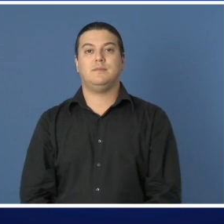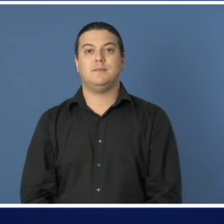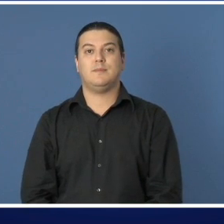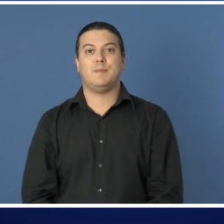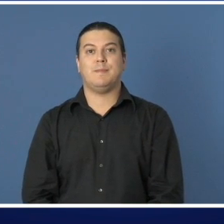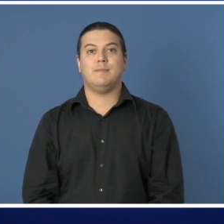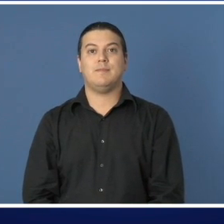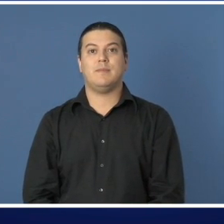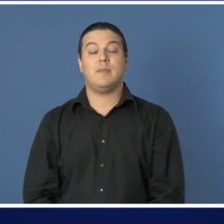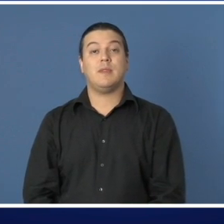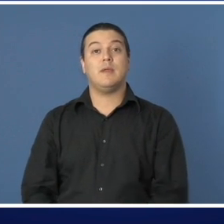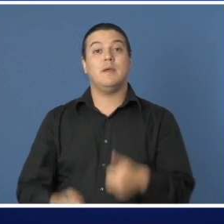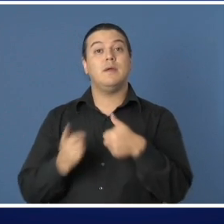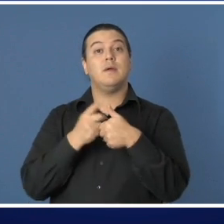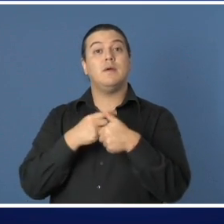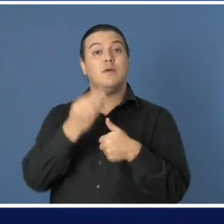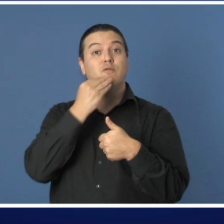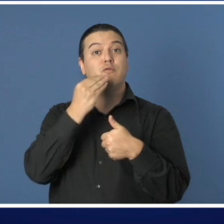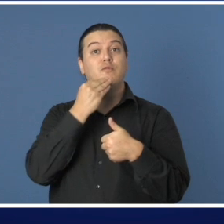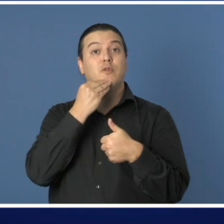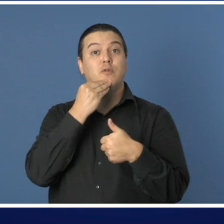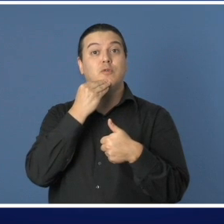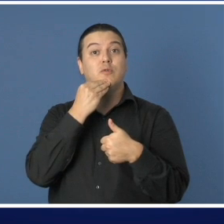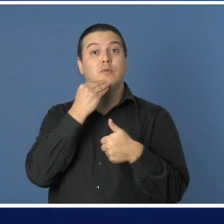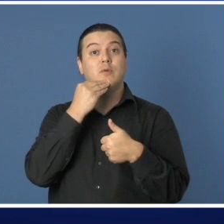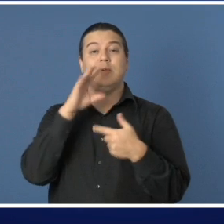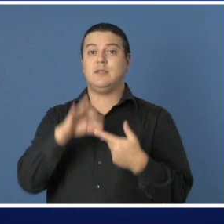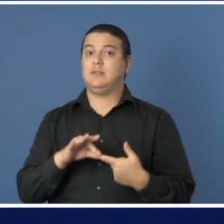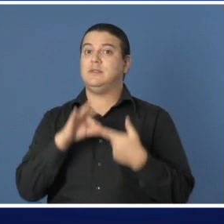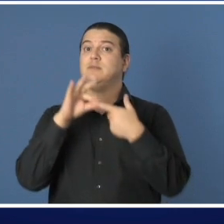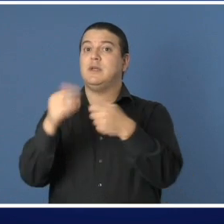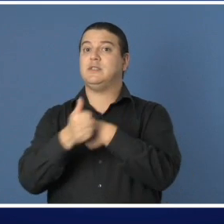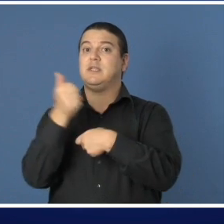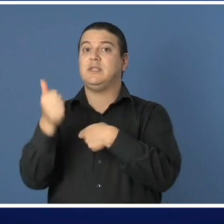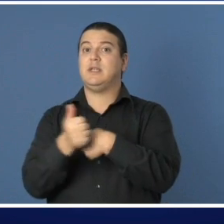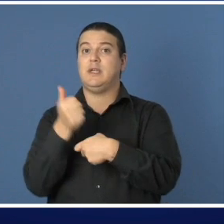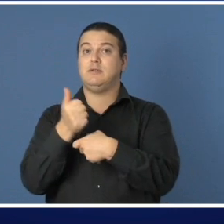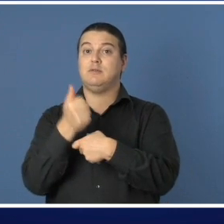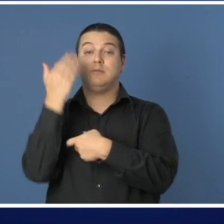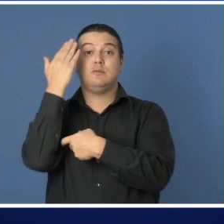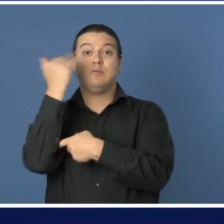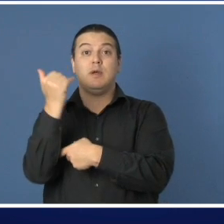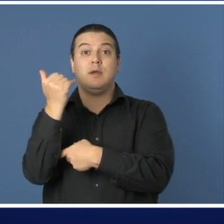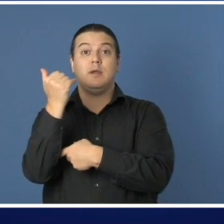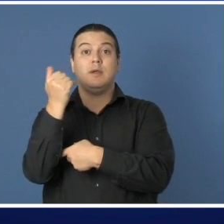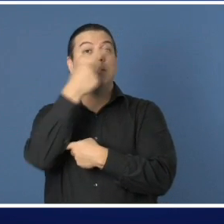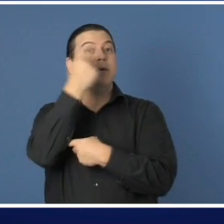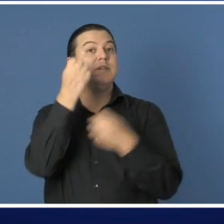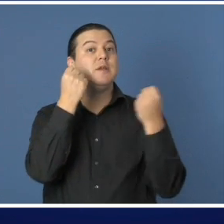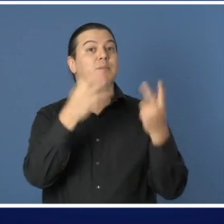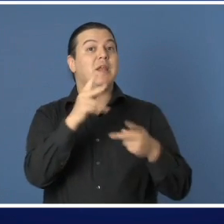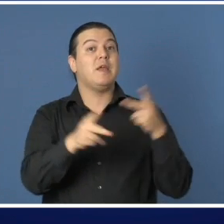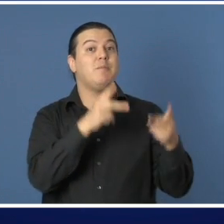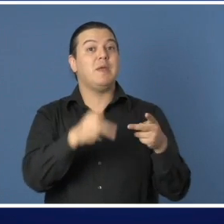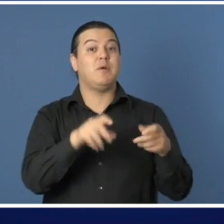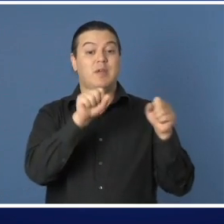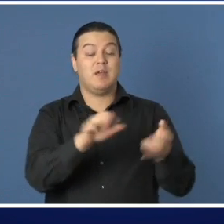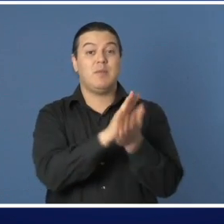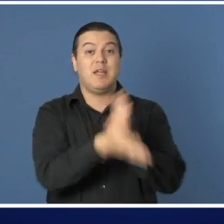Foodborne botulism can be especially dangerous because many people can be poisoned